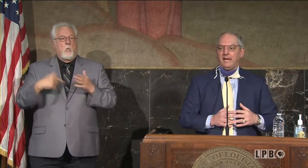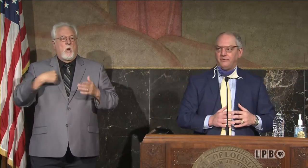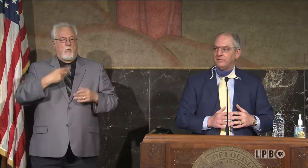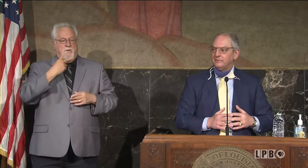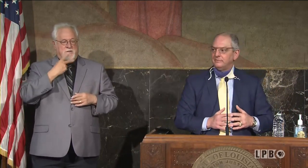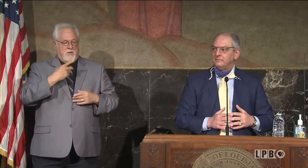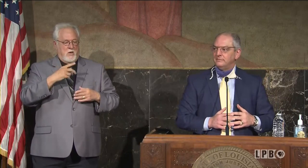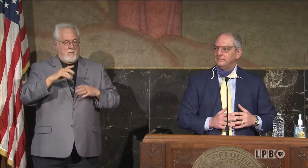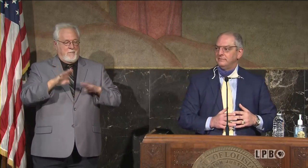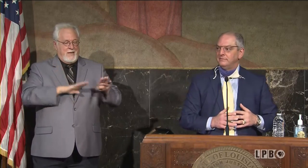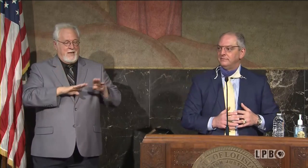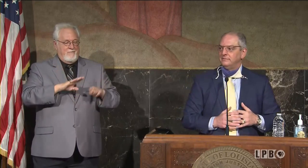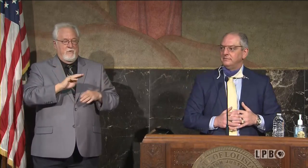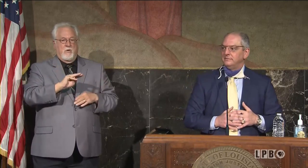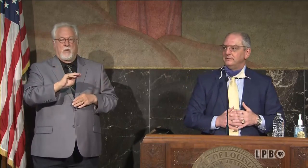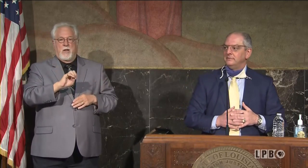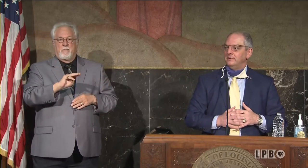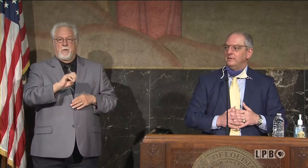with behavior